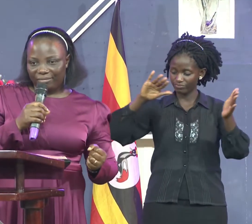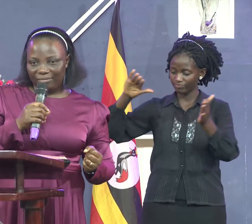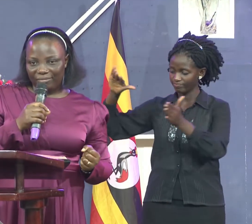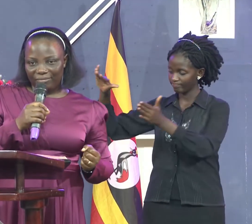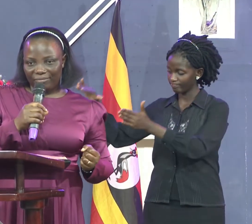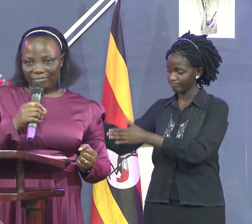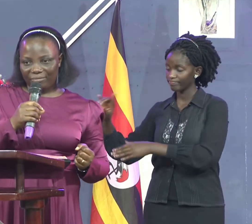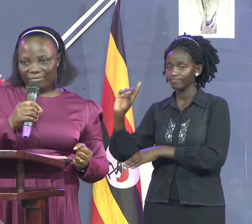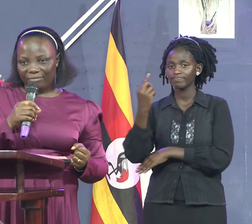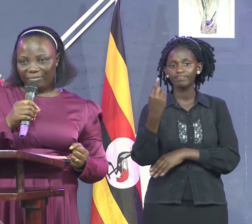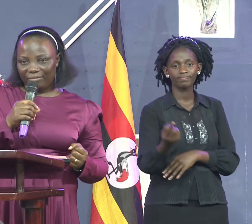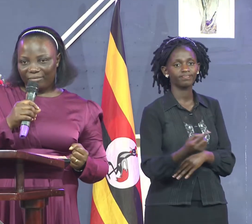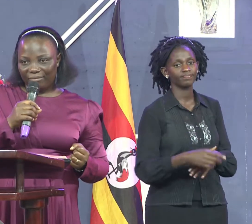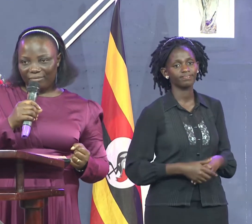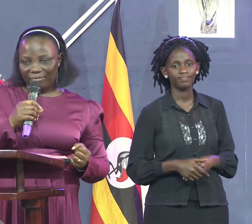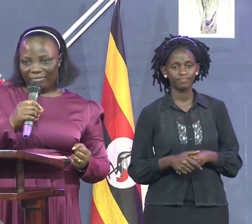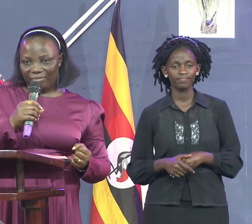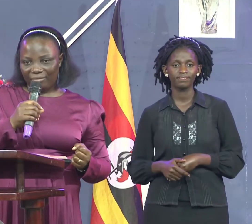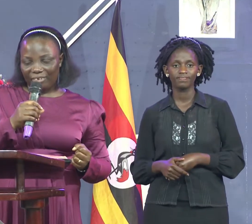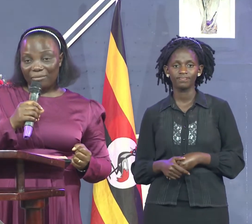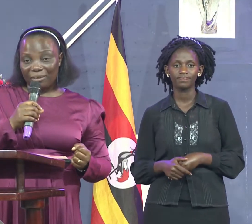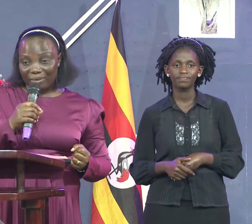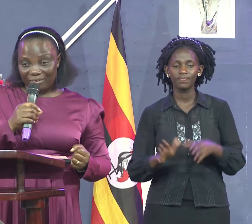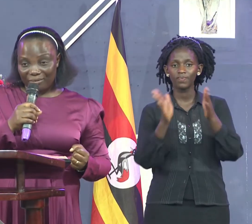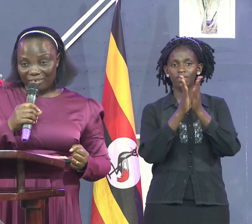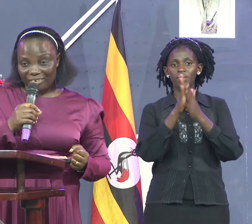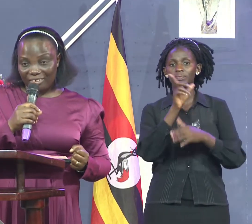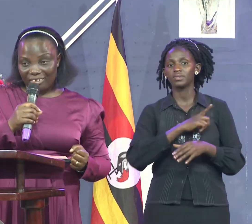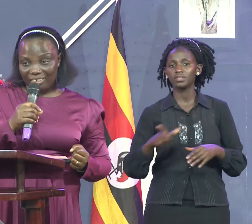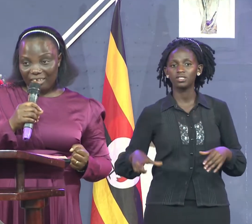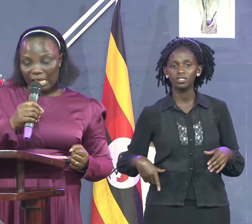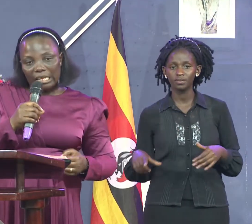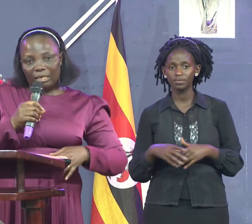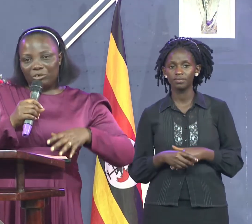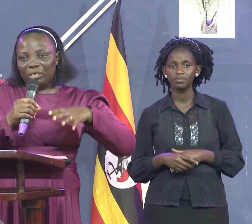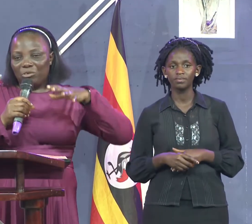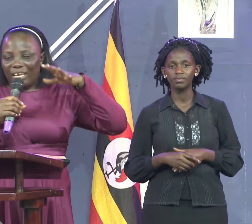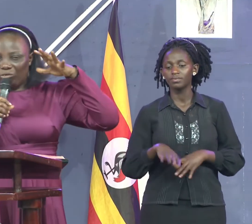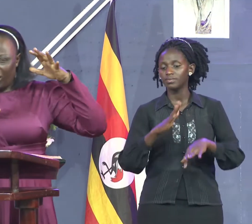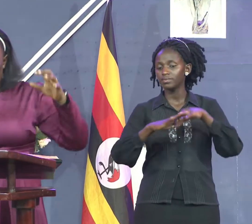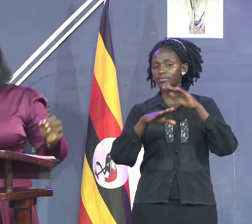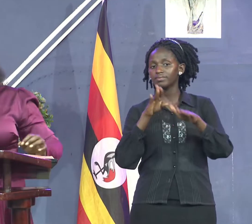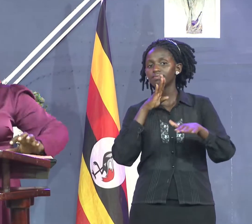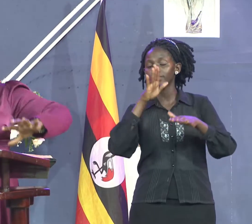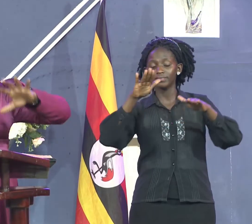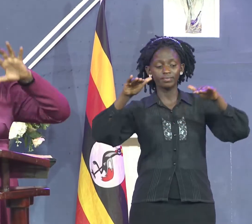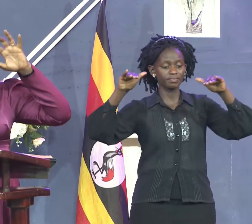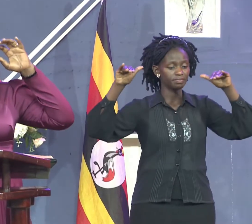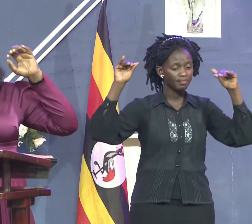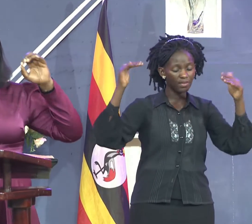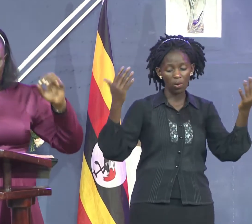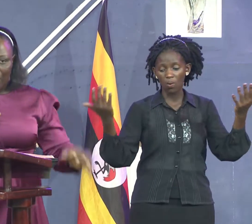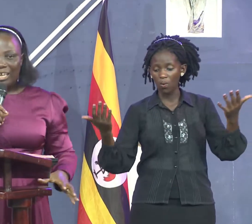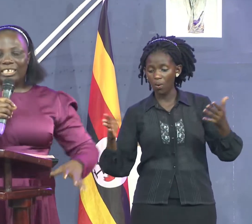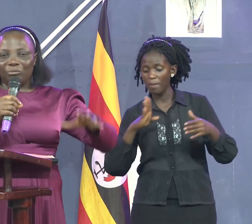should first put aside laziness matters. Praise the Lord. Temuli mubi ya kugayala, temuli mubi